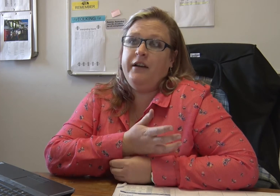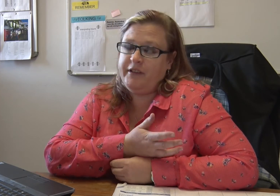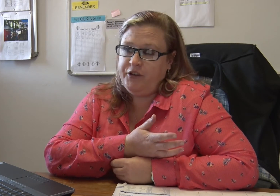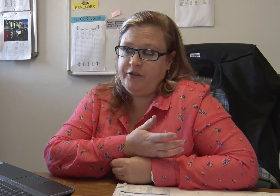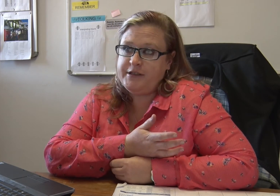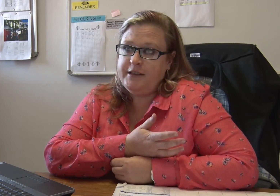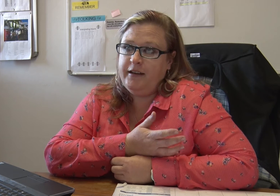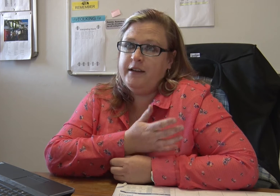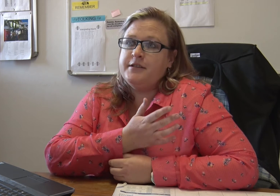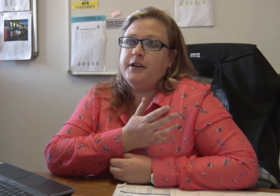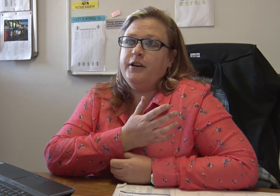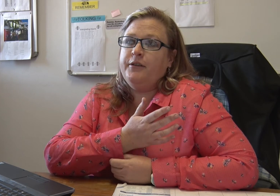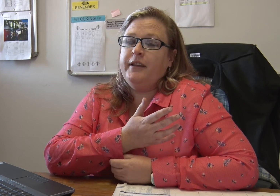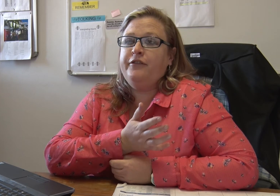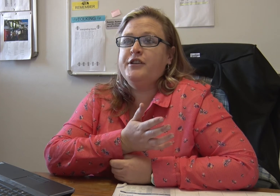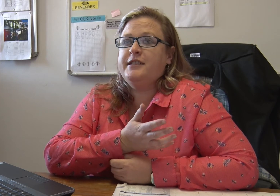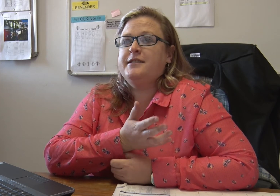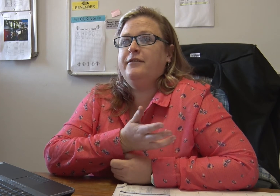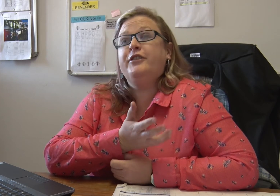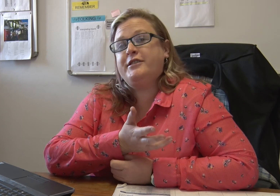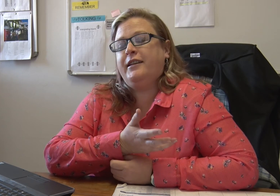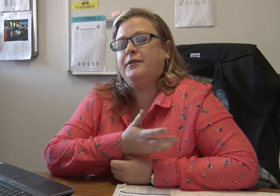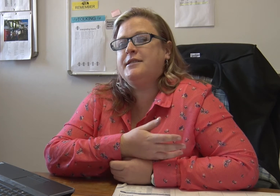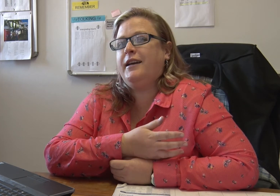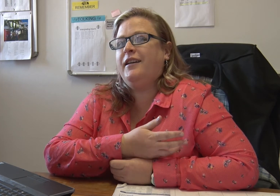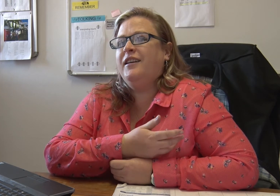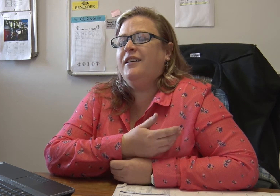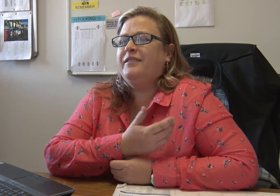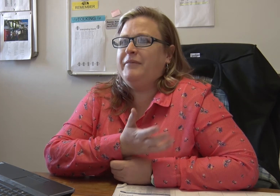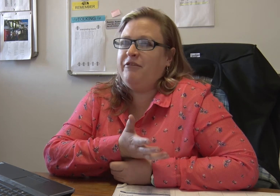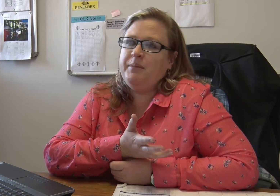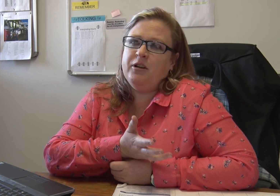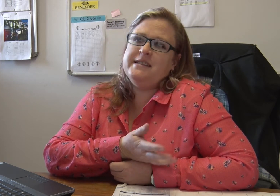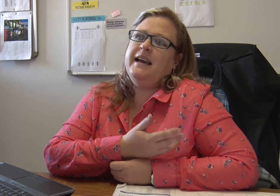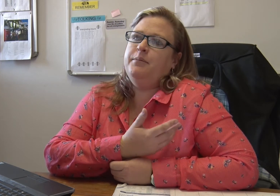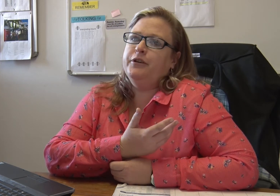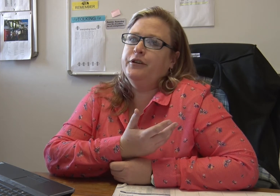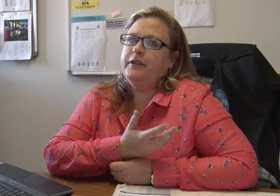at the university. So in the first year they will say deaf people are disabled and